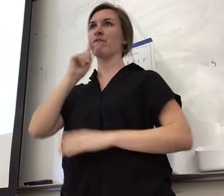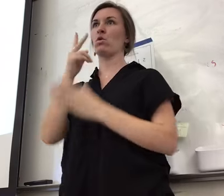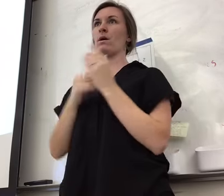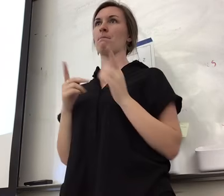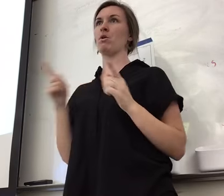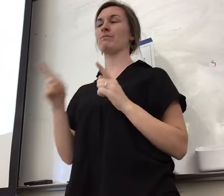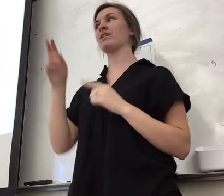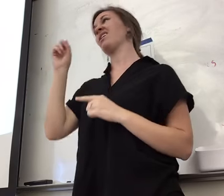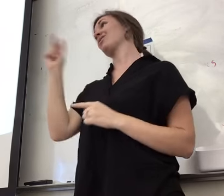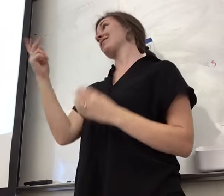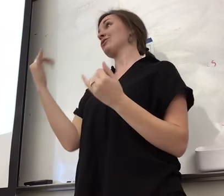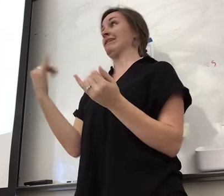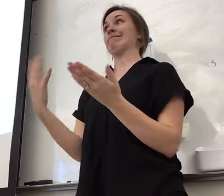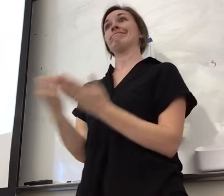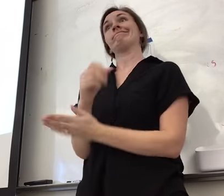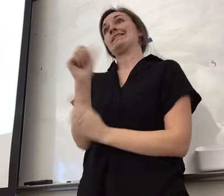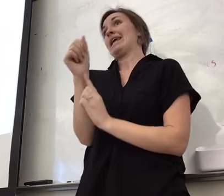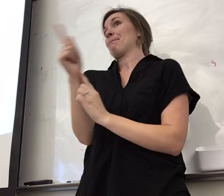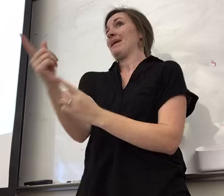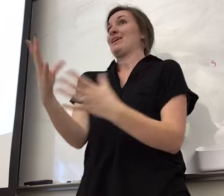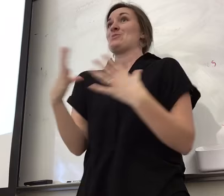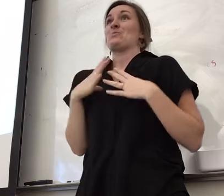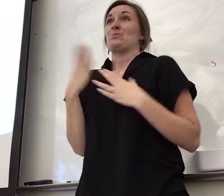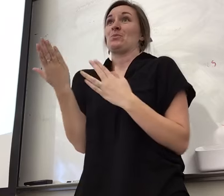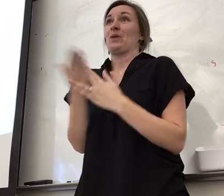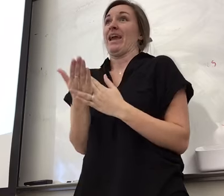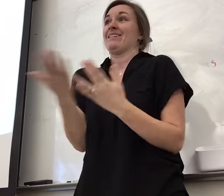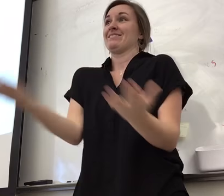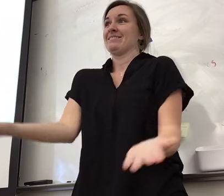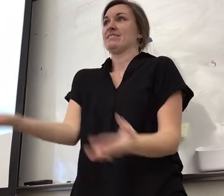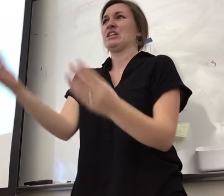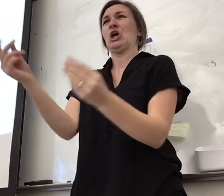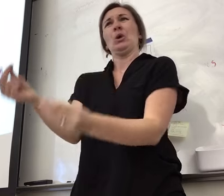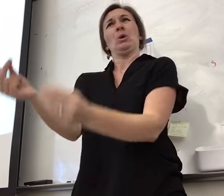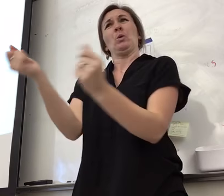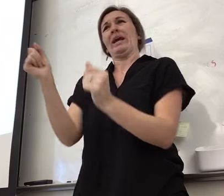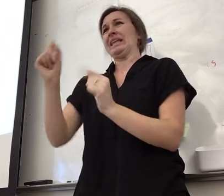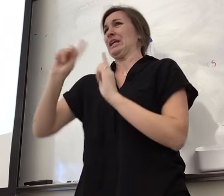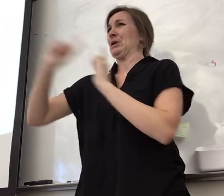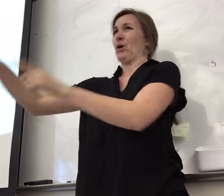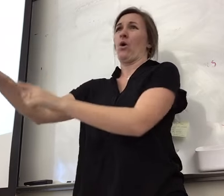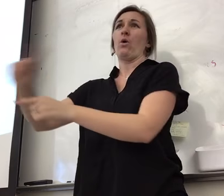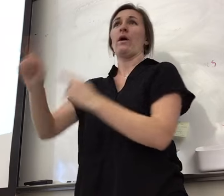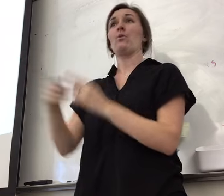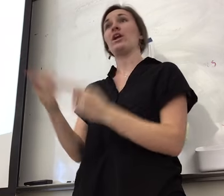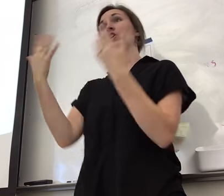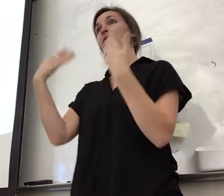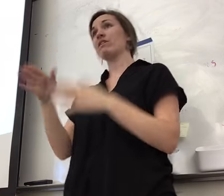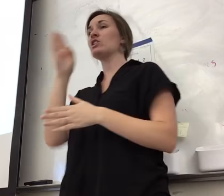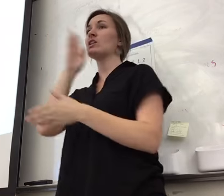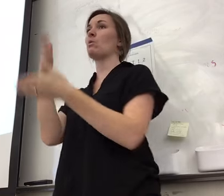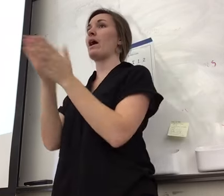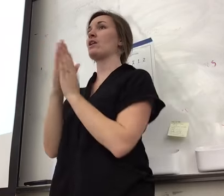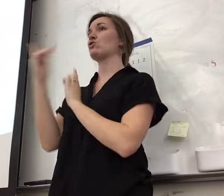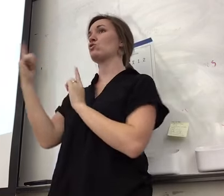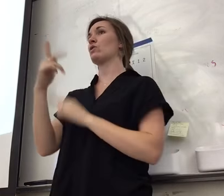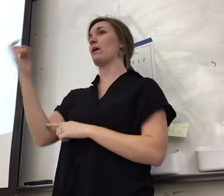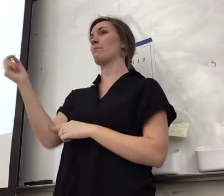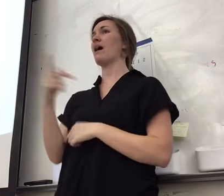a 10-ish minute break. Quickly go down. Once you're finished, they'll ask you to come back. Try to come back as quickly as